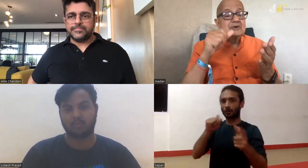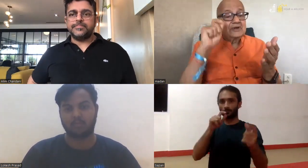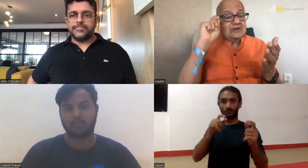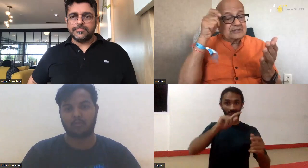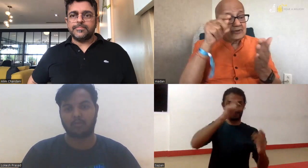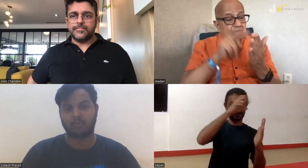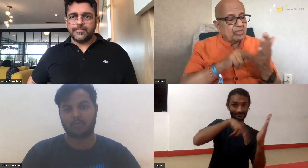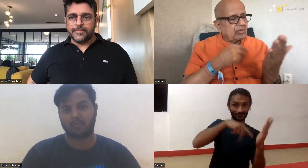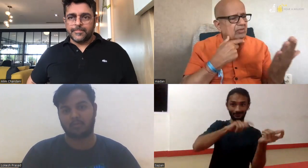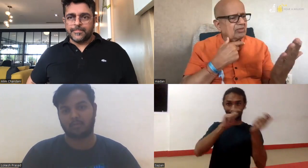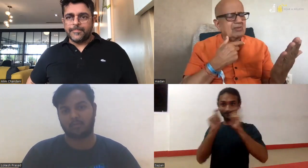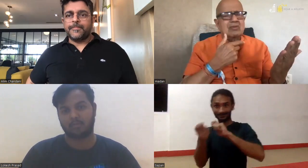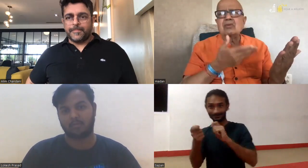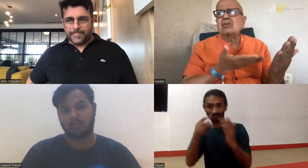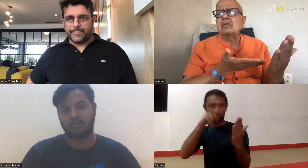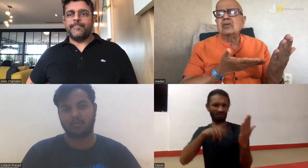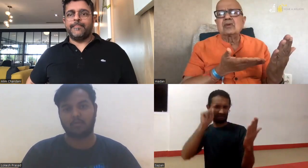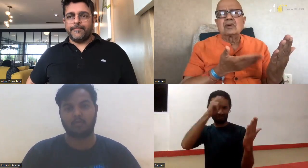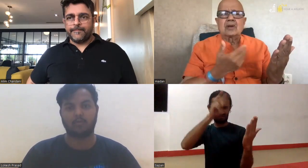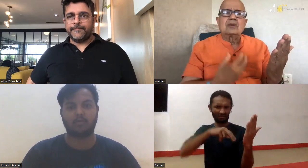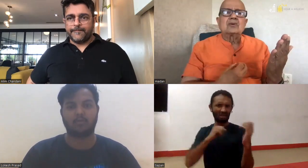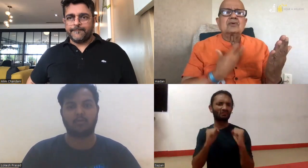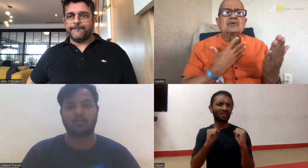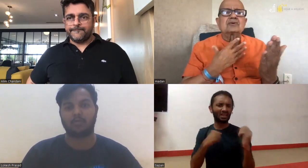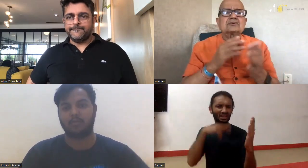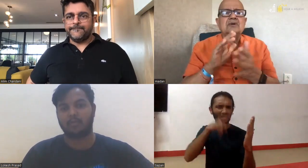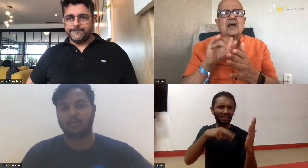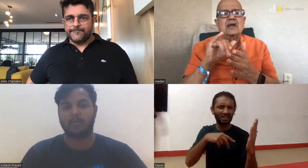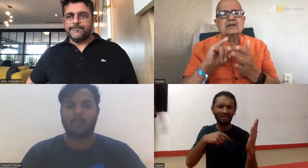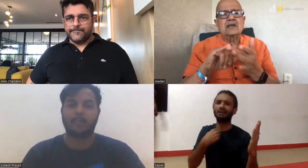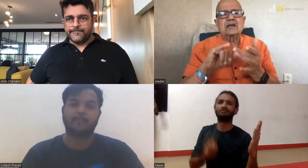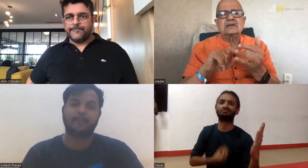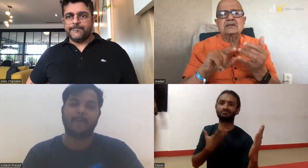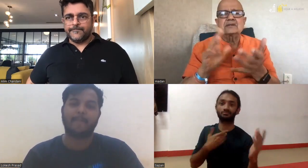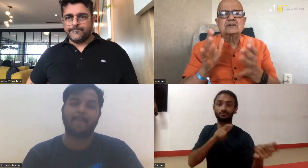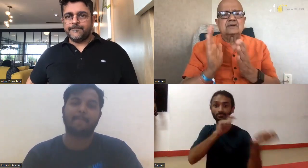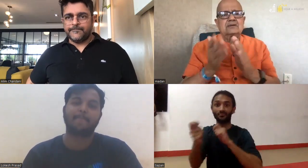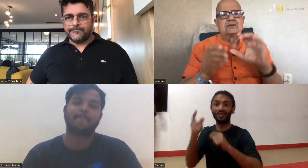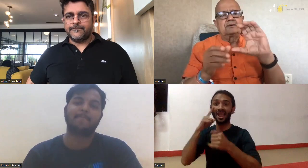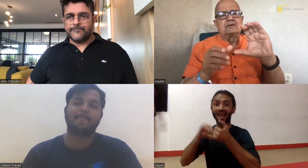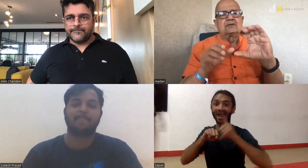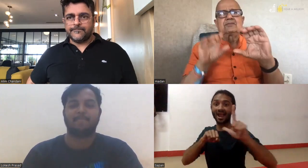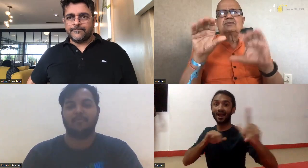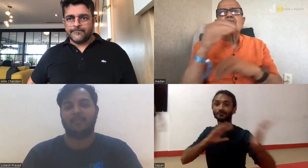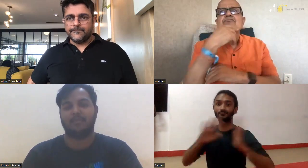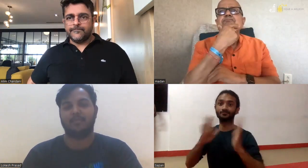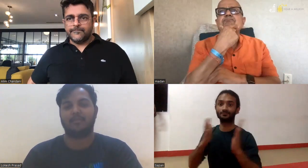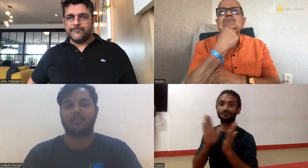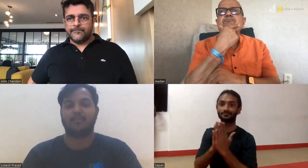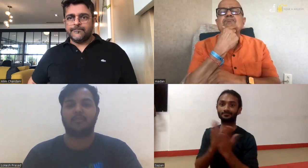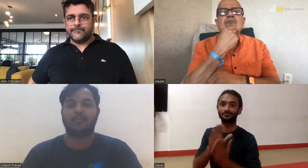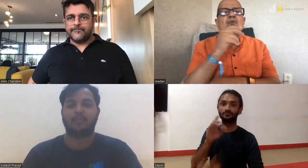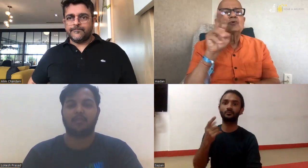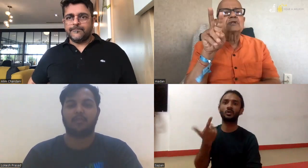Dadar, in Mumbai? There are two schools there. And I was just reading about it and I found out